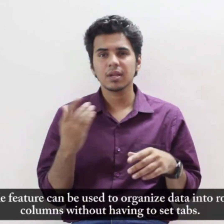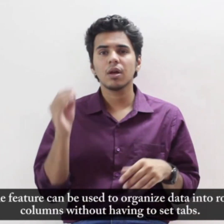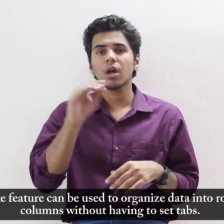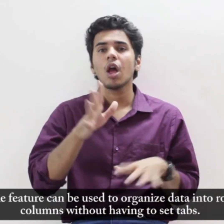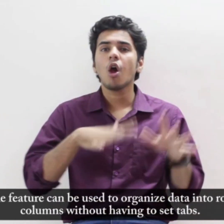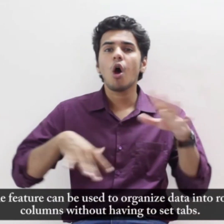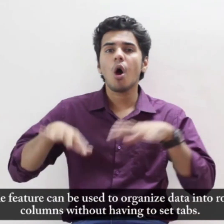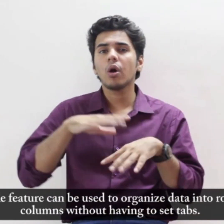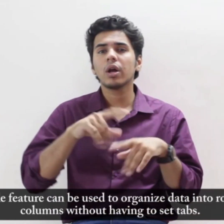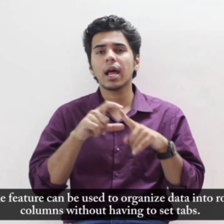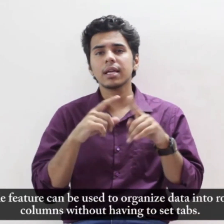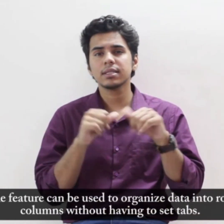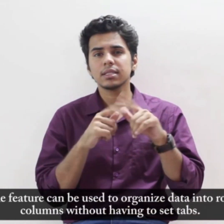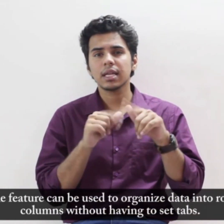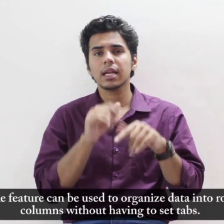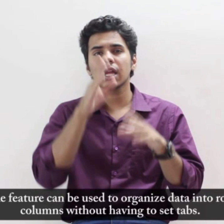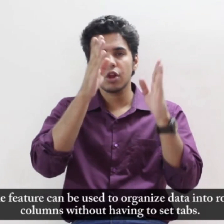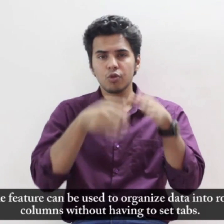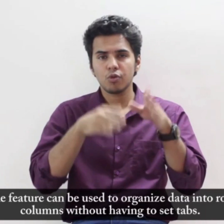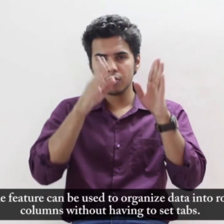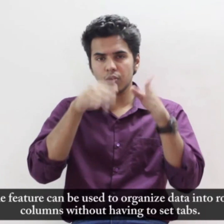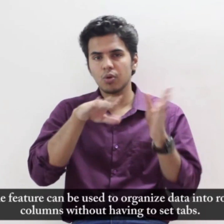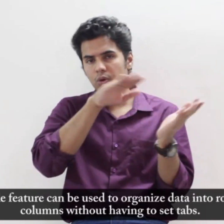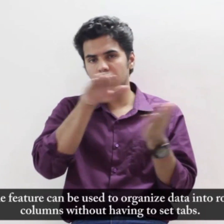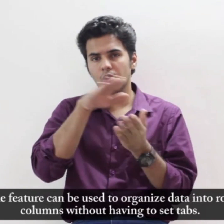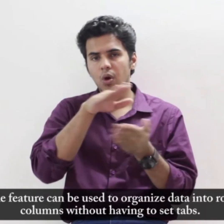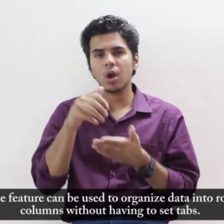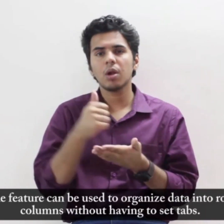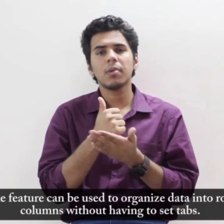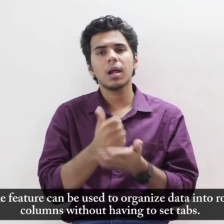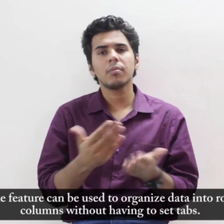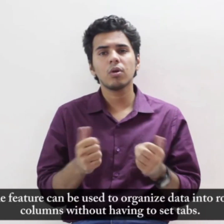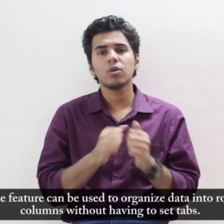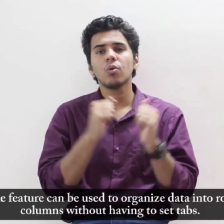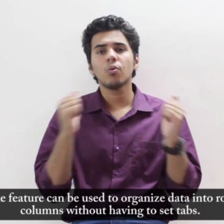organize data into rows and columns without having to set tabs.